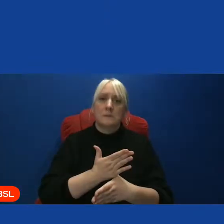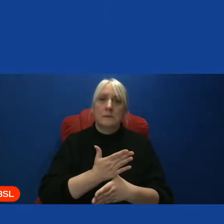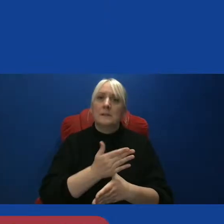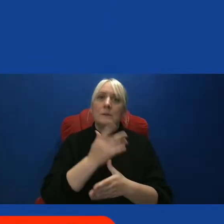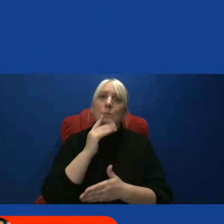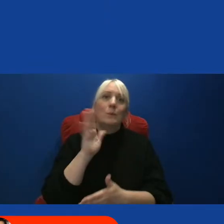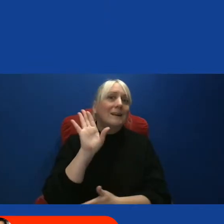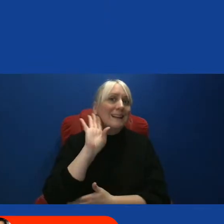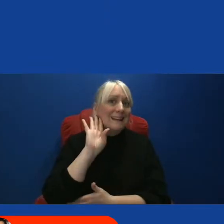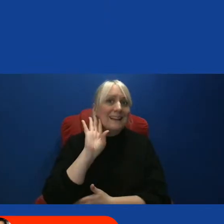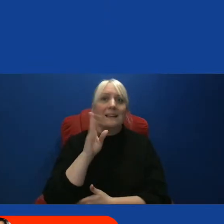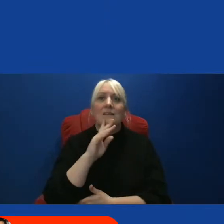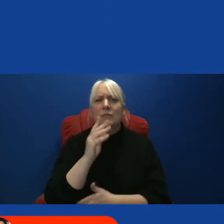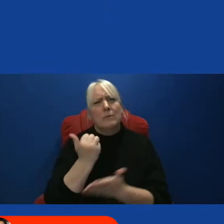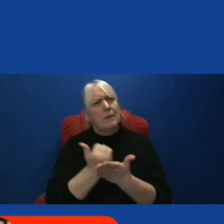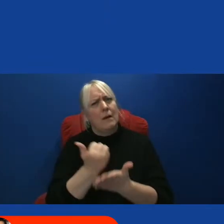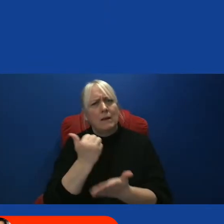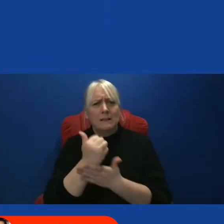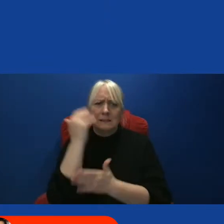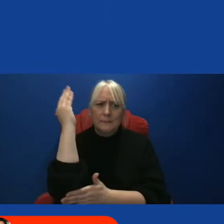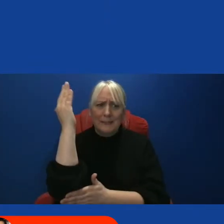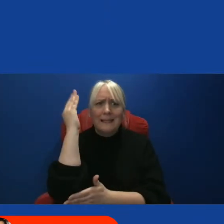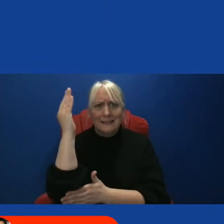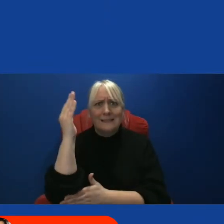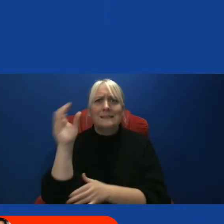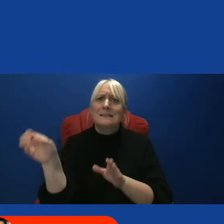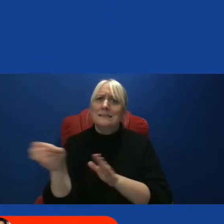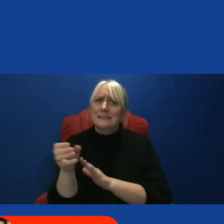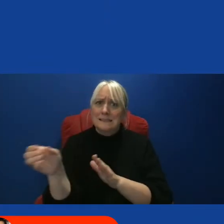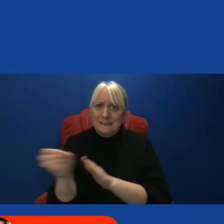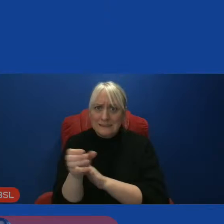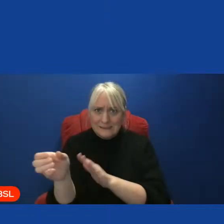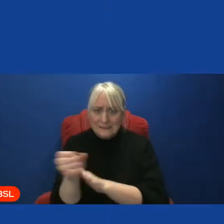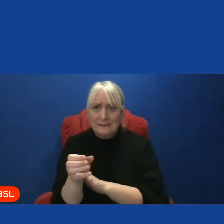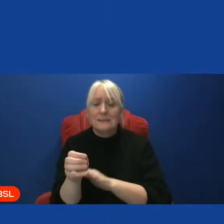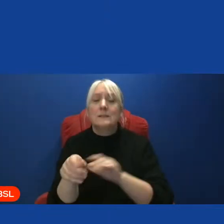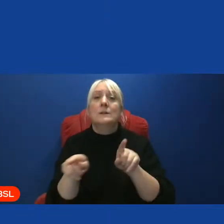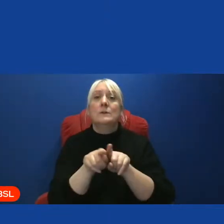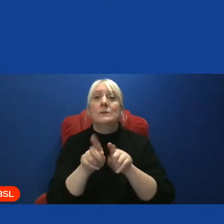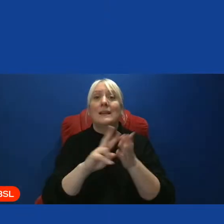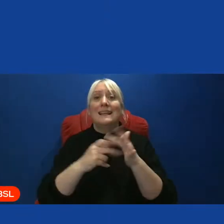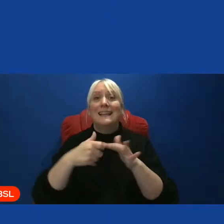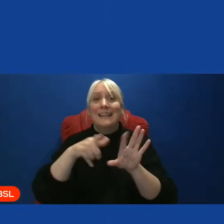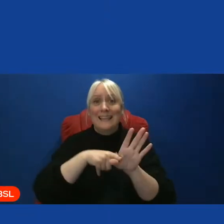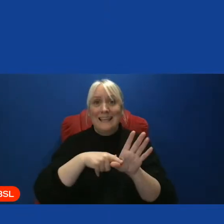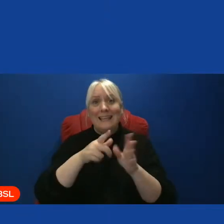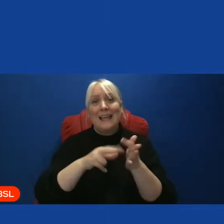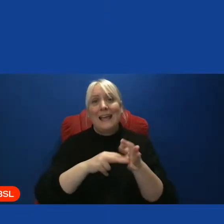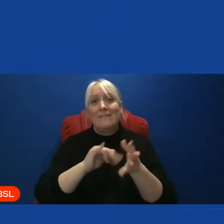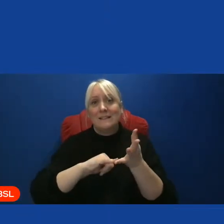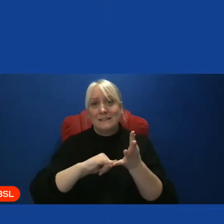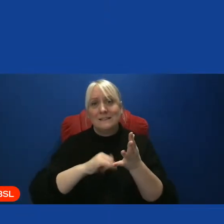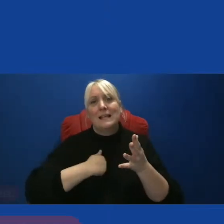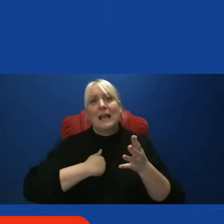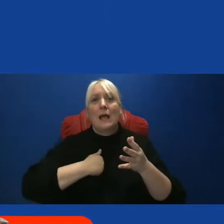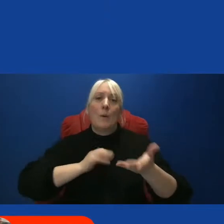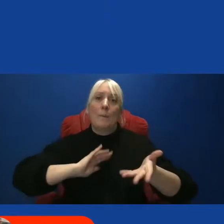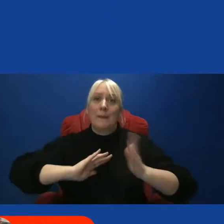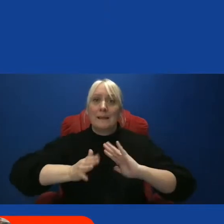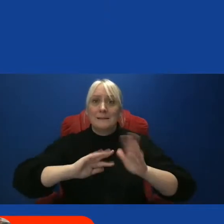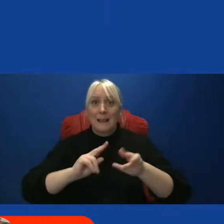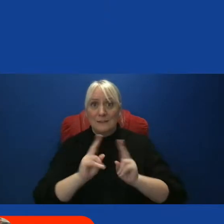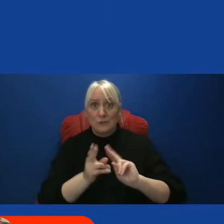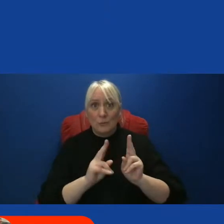as I say, from some fantastic speakers, and Nikki Evans, our BSL interpreter, is here to